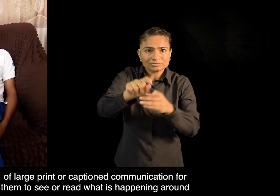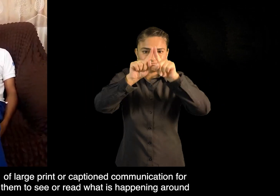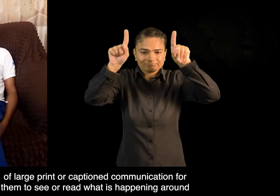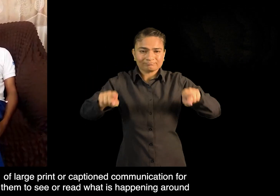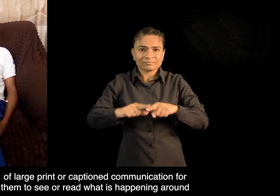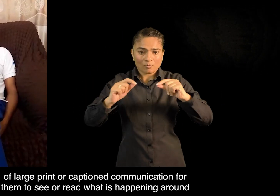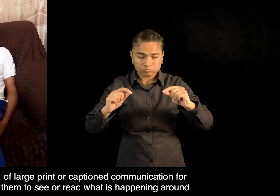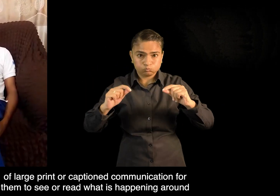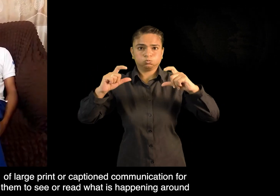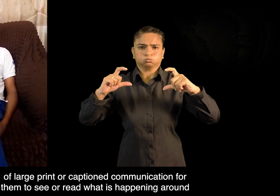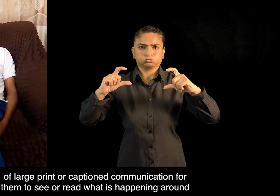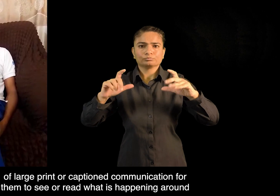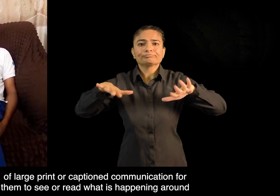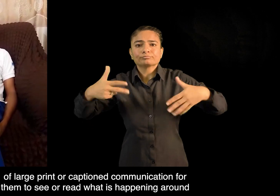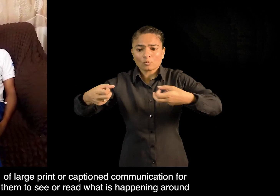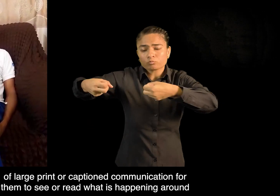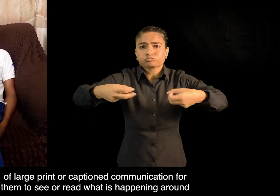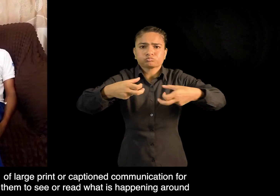large print or